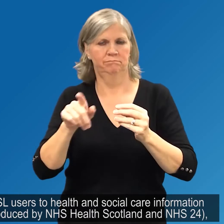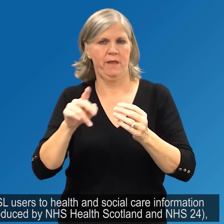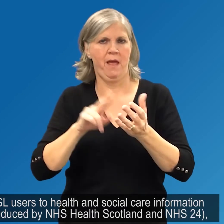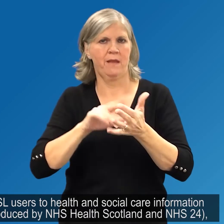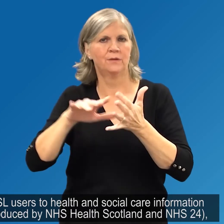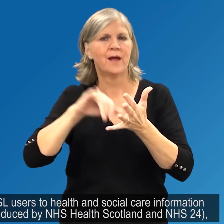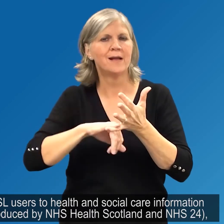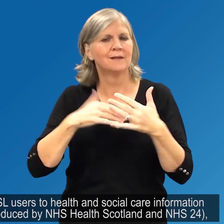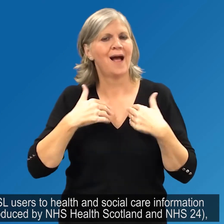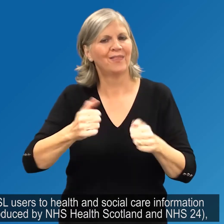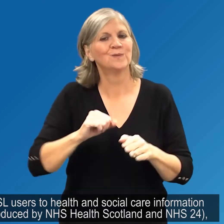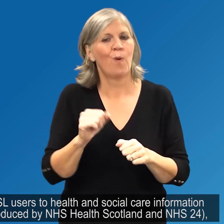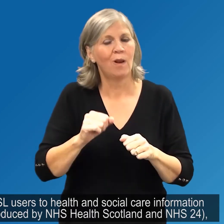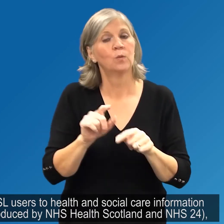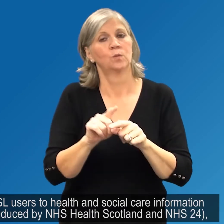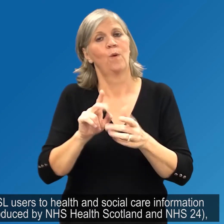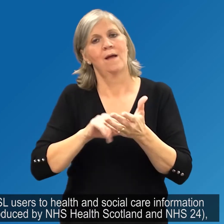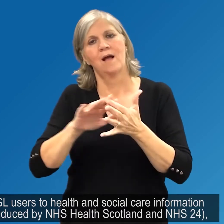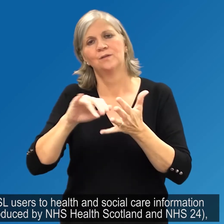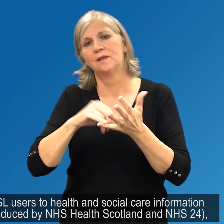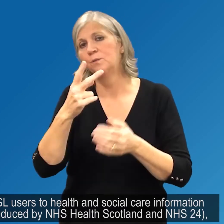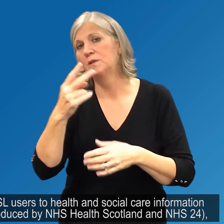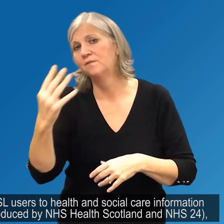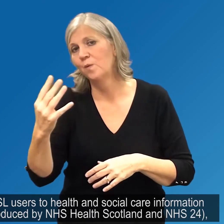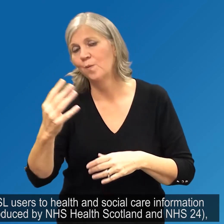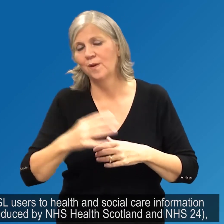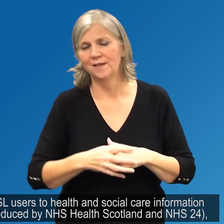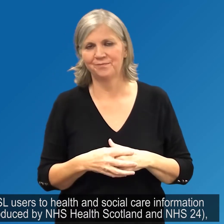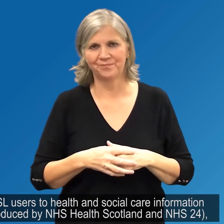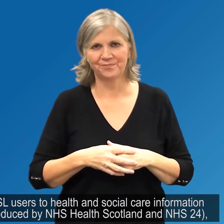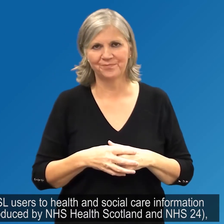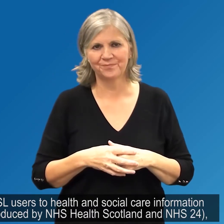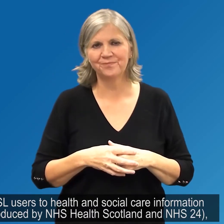be produced by NHS Health Scotland and NHS 24.